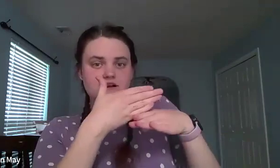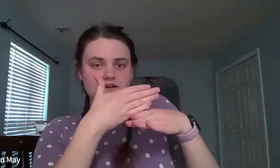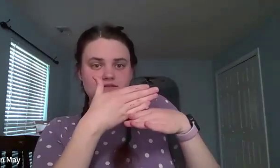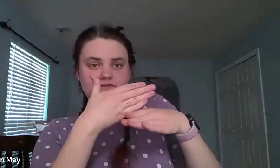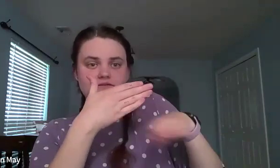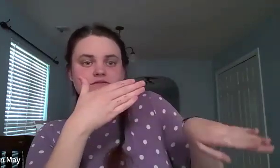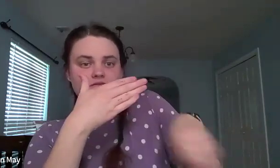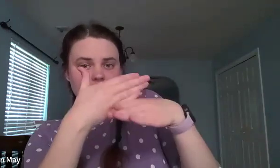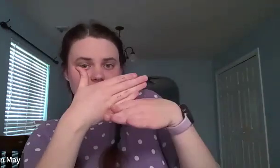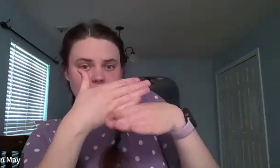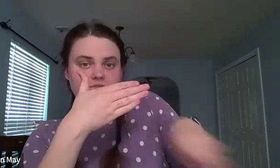soccer, soccer,